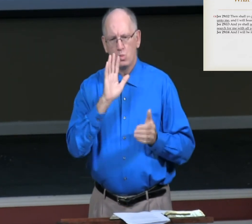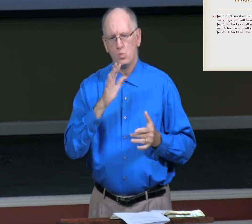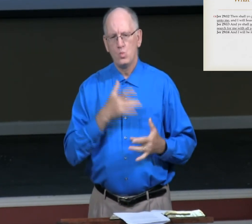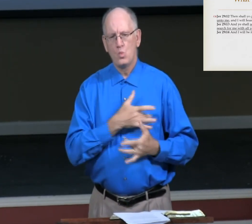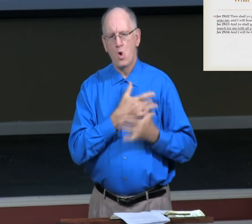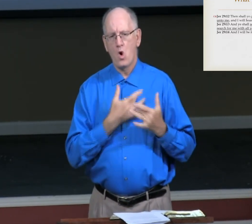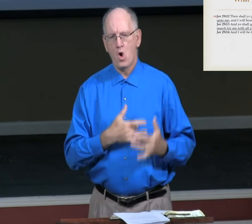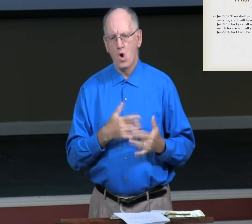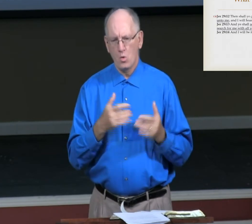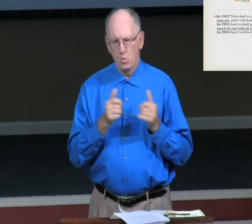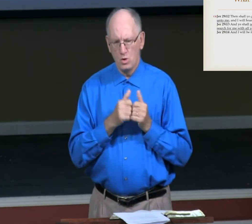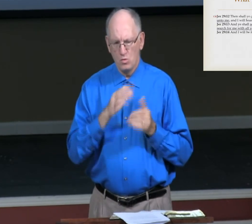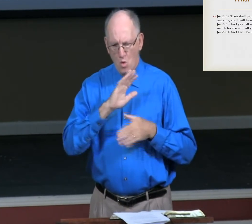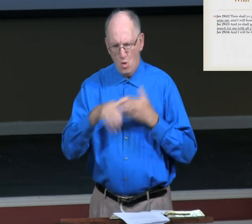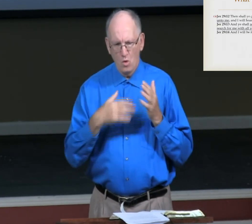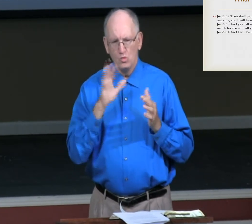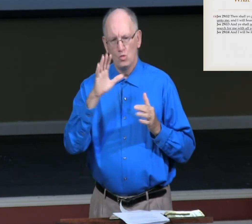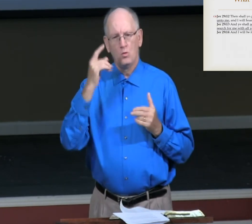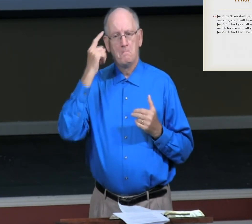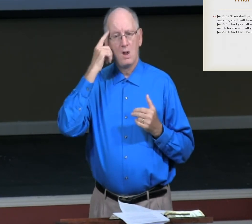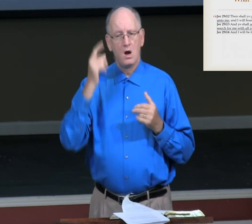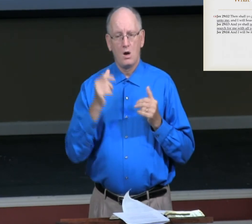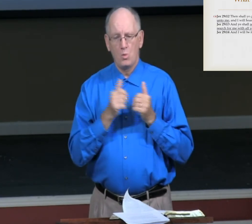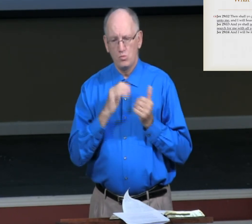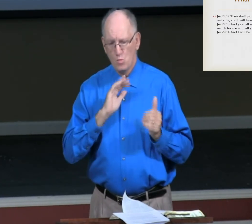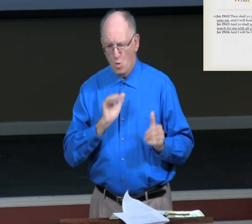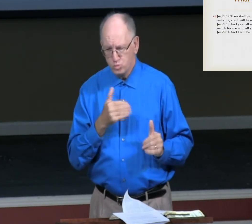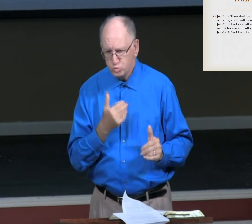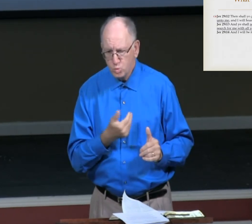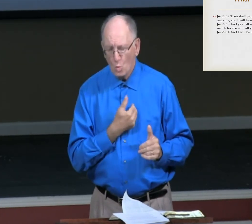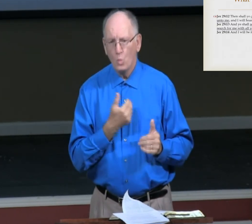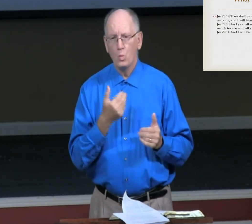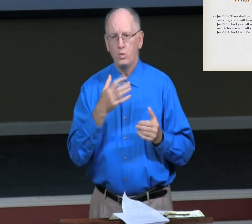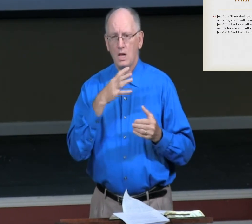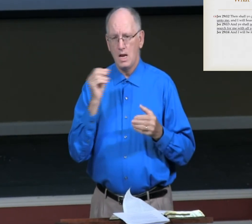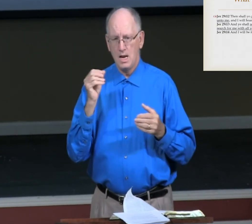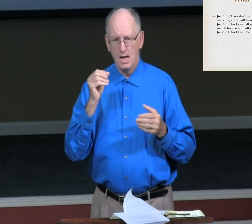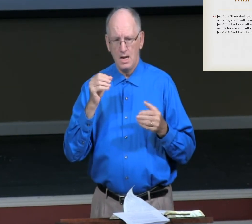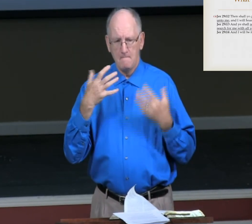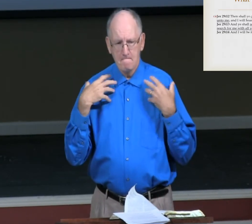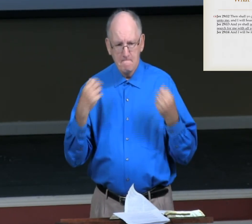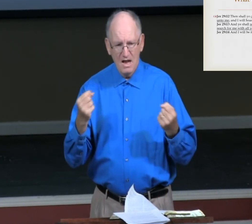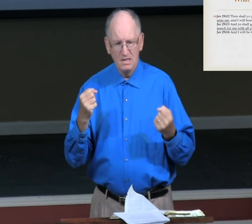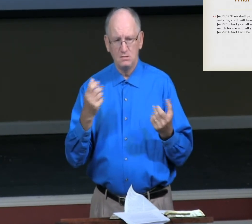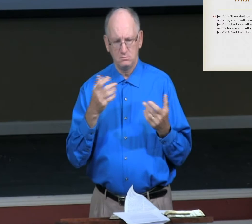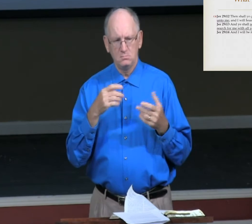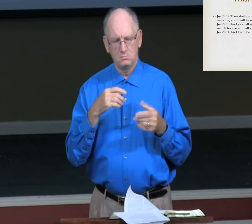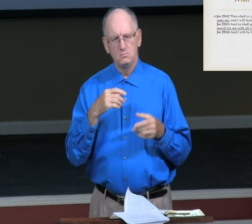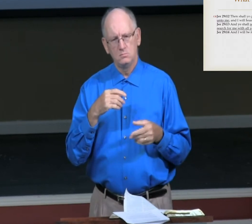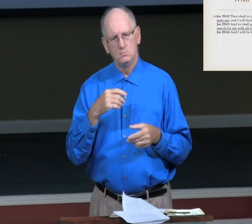of your heart, with all of your mind, and with all of your soul, and all of your